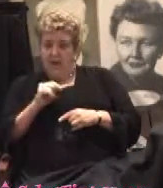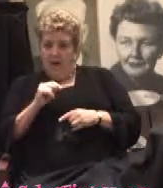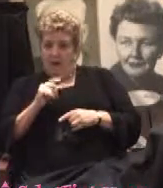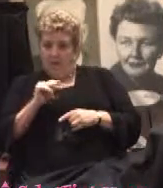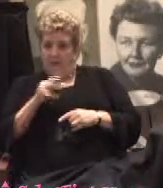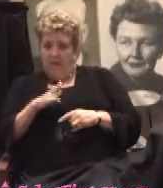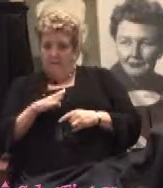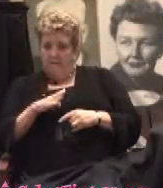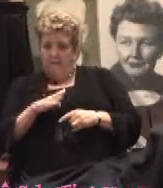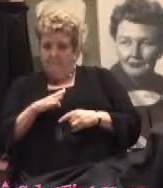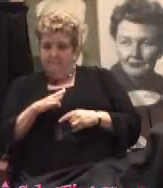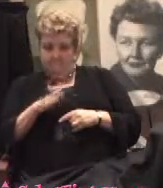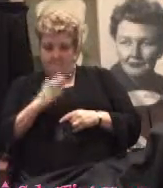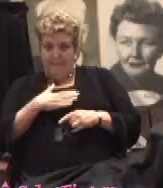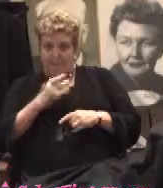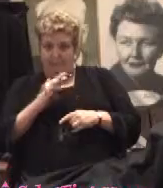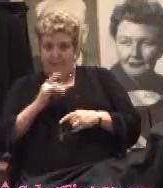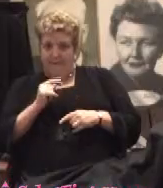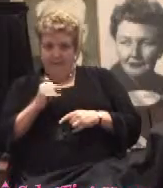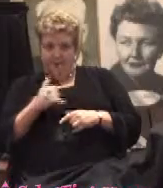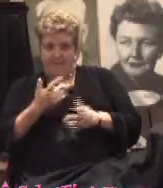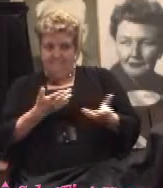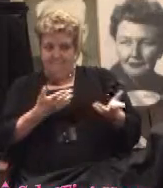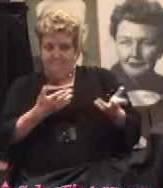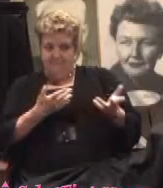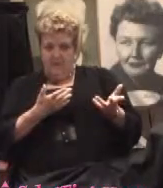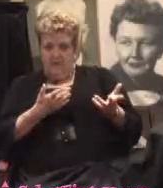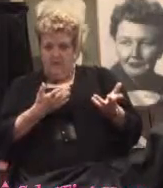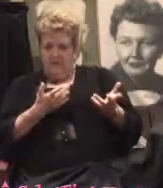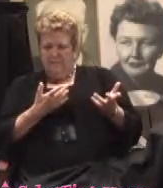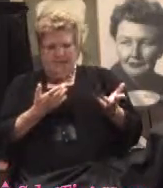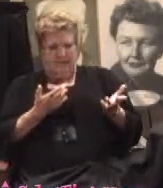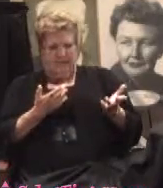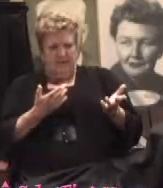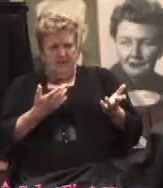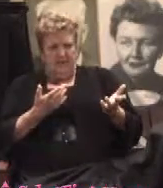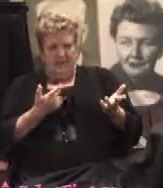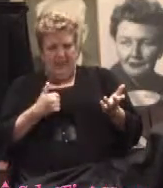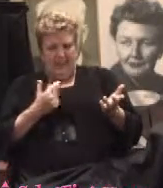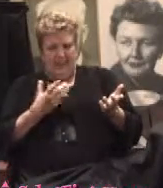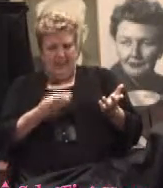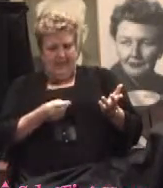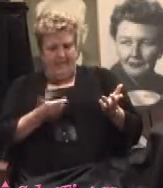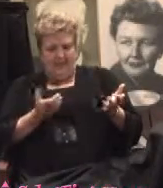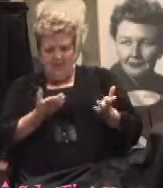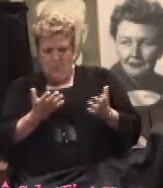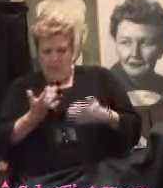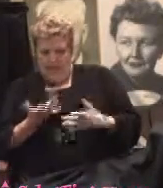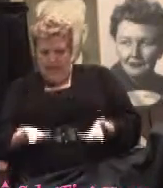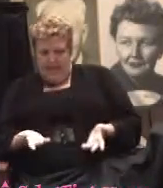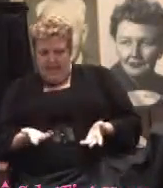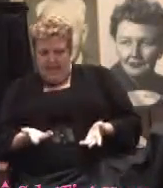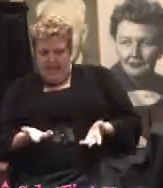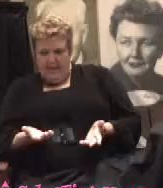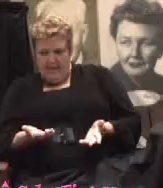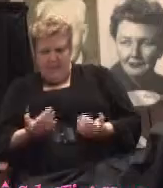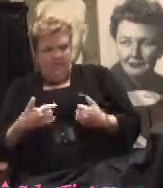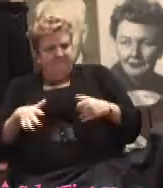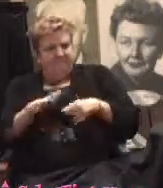here? I have all of this, And I'd pass out alone on the bar. I couldn't walk away from